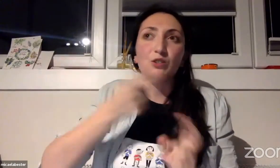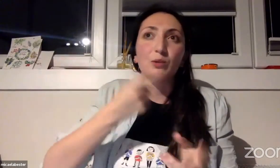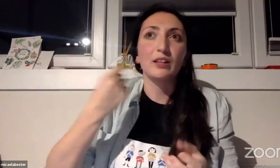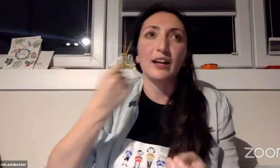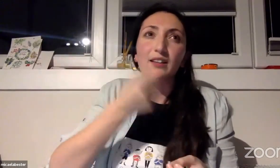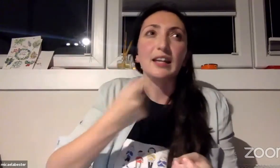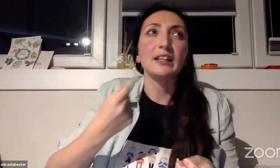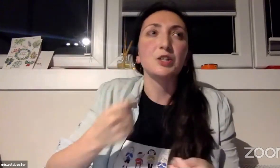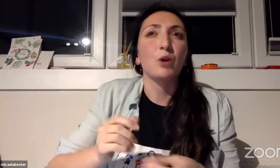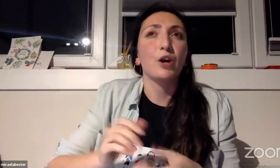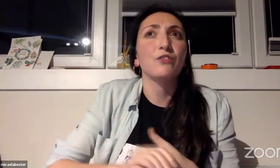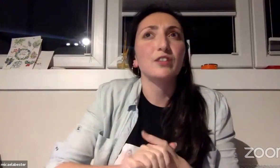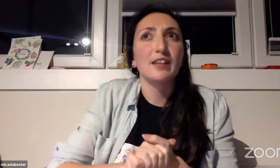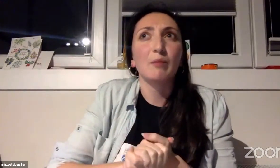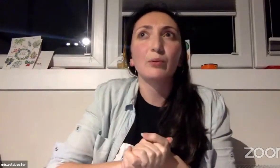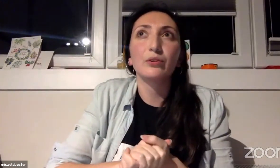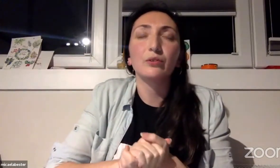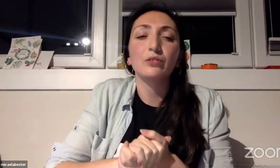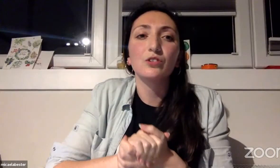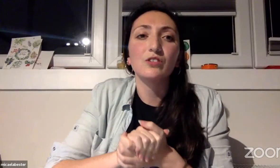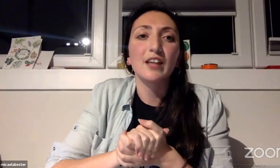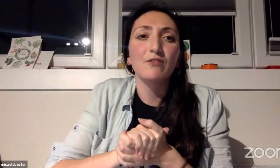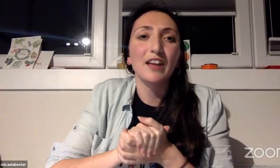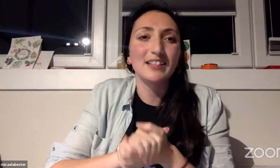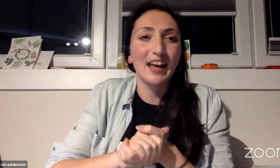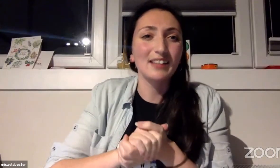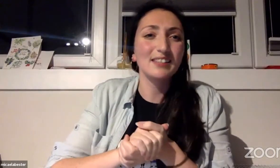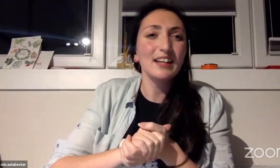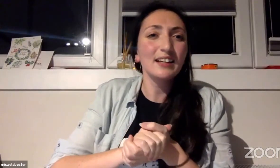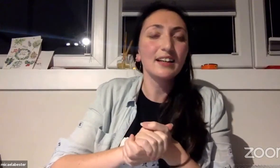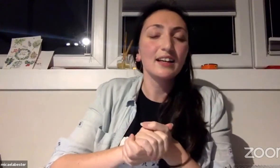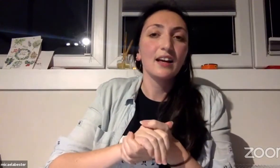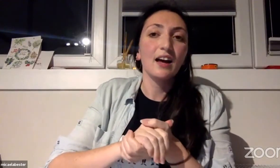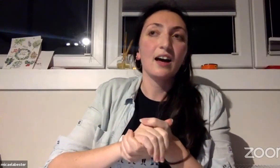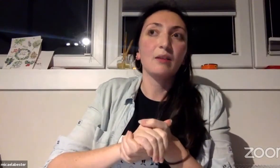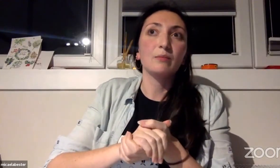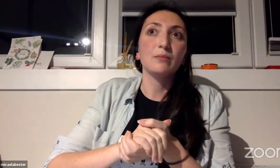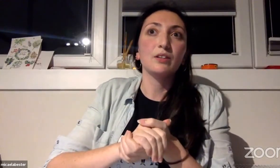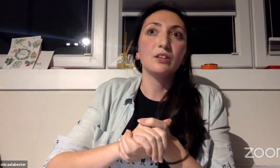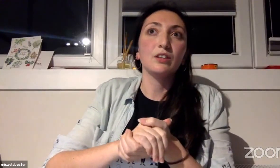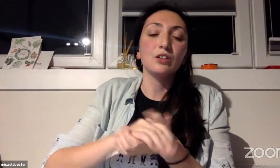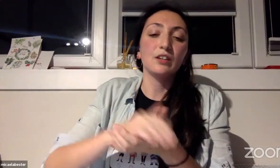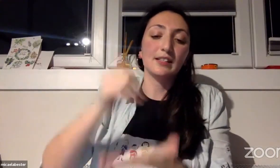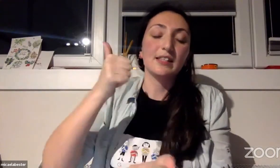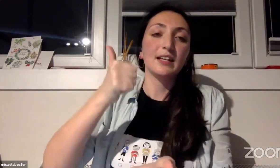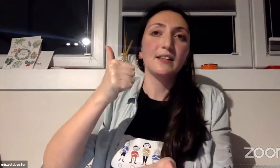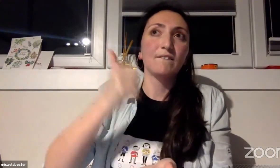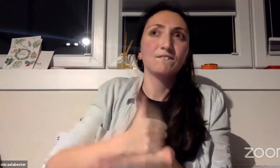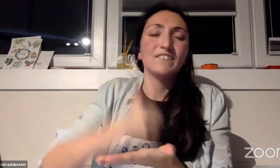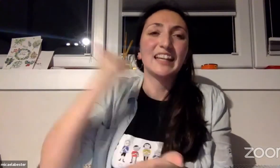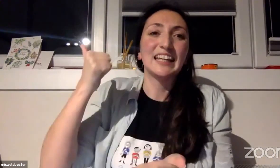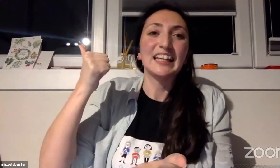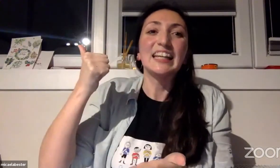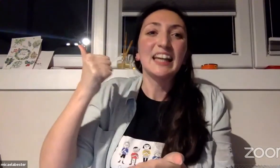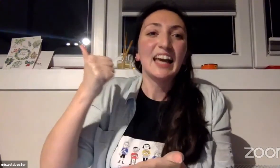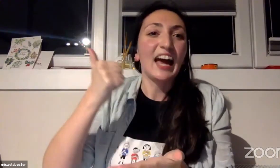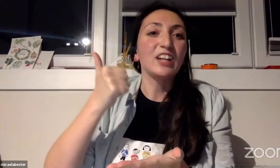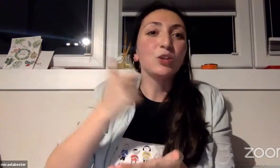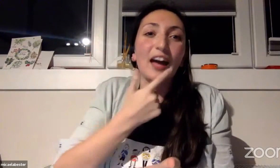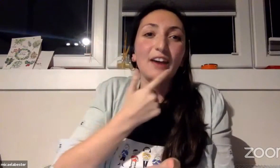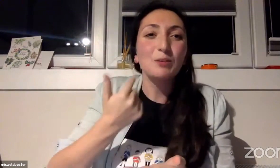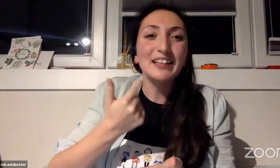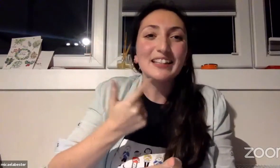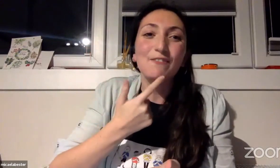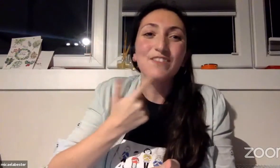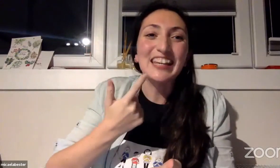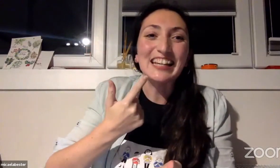anything to do with like the English word. For example, to say fantastic, it's this. And